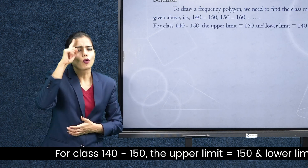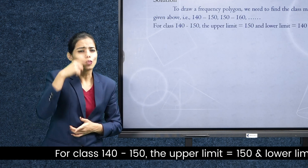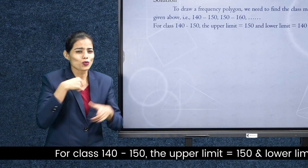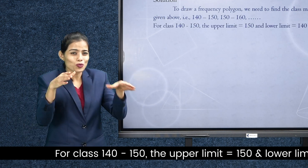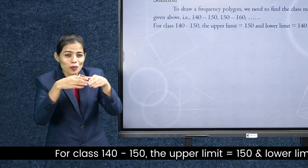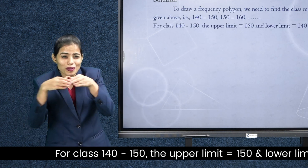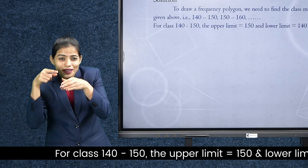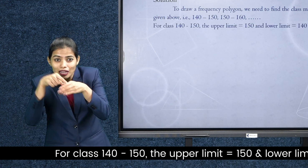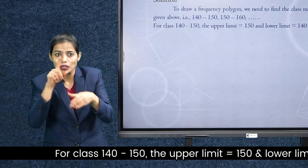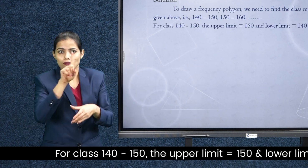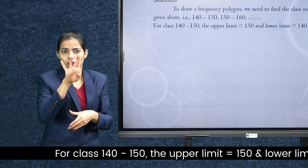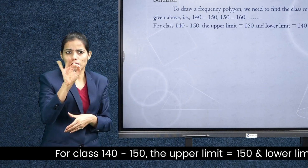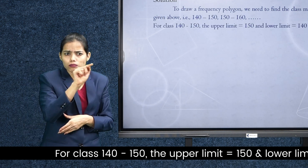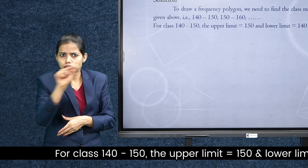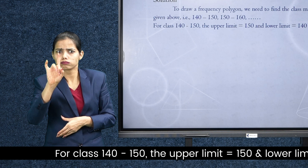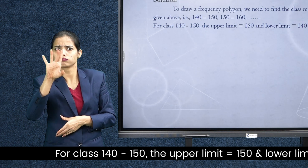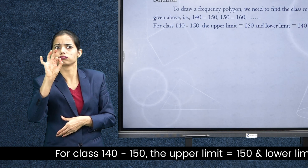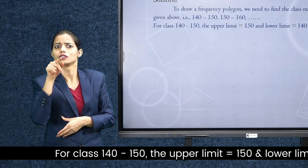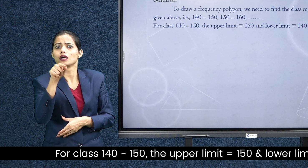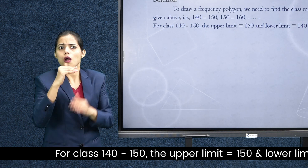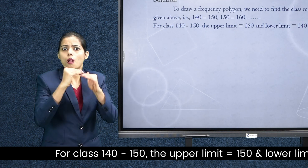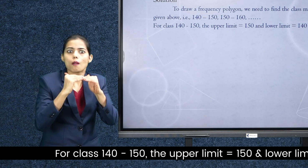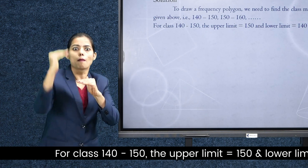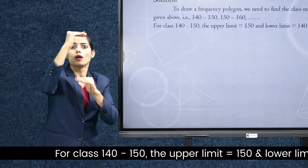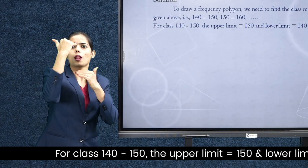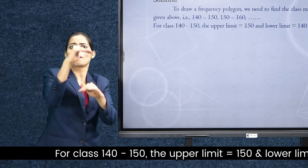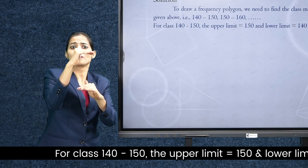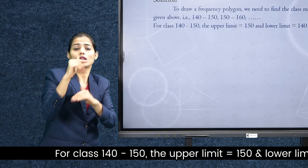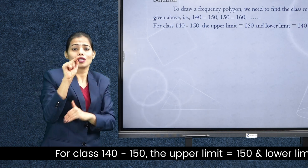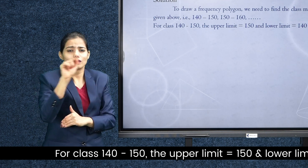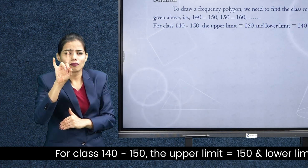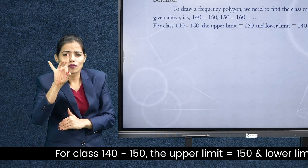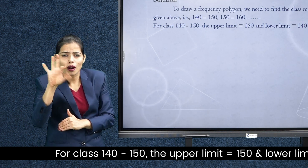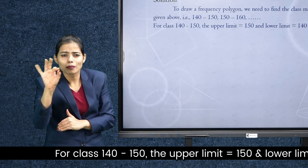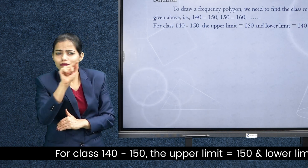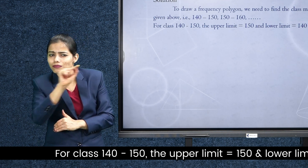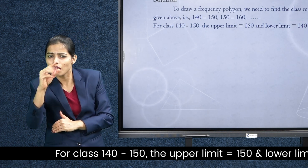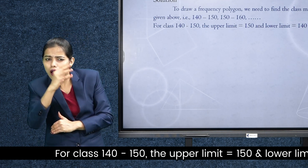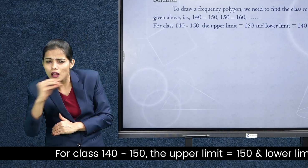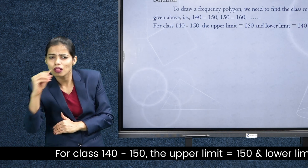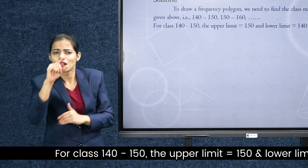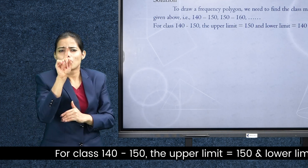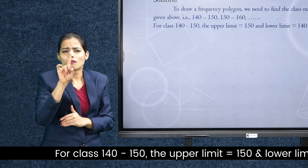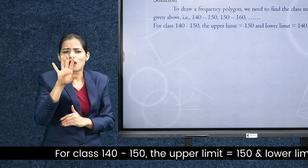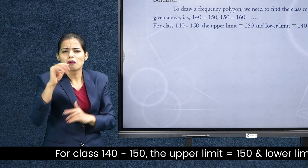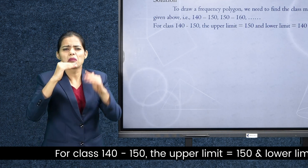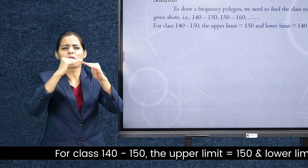For class 140 to 150, the upper limit is equal to 150 and lower limit is equal to